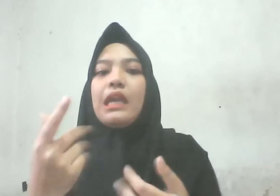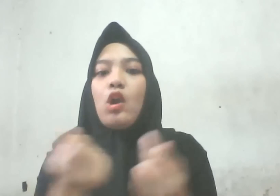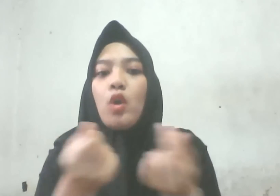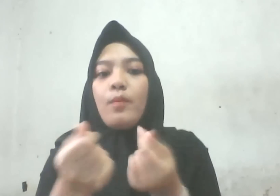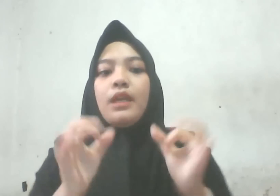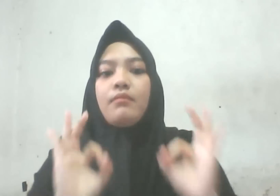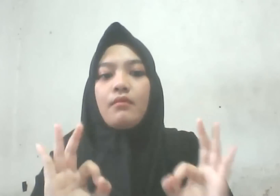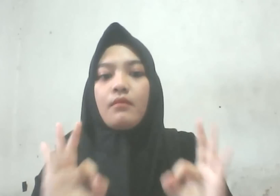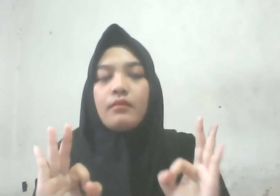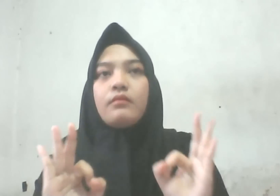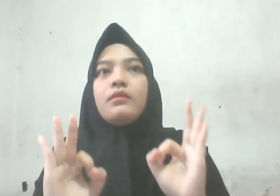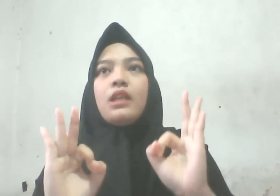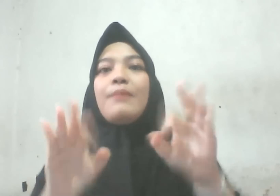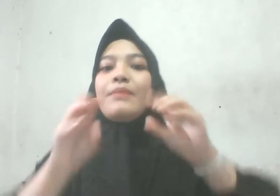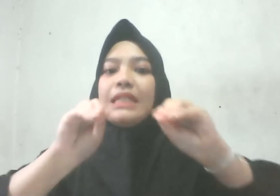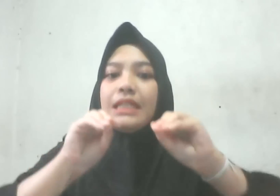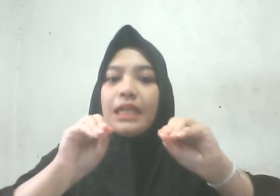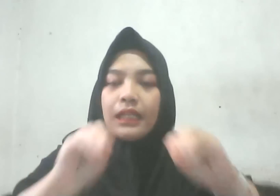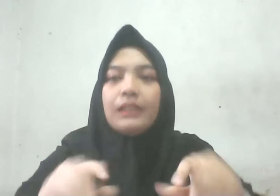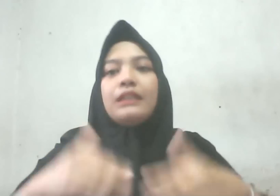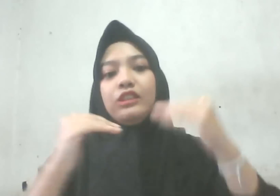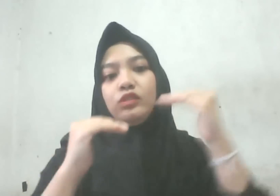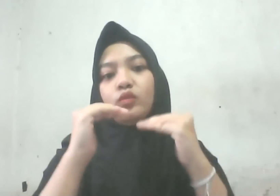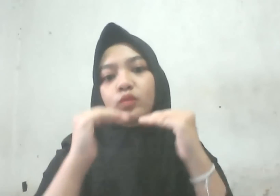of proper education,